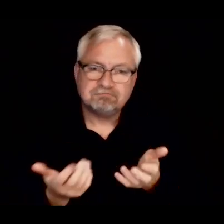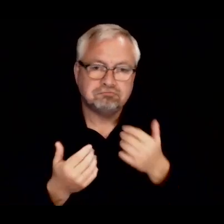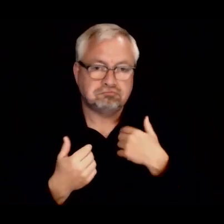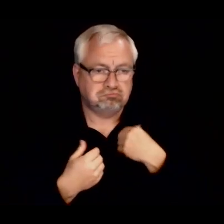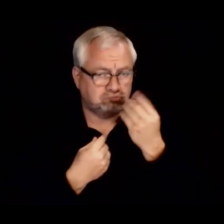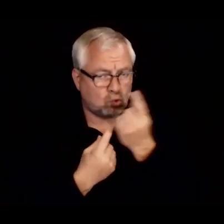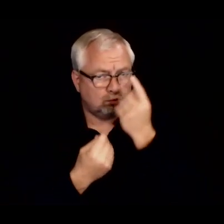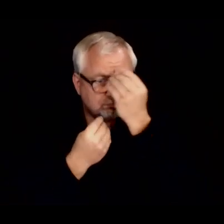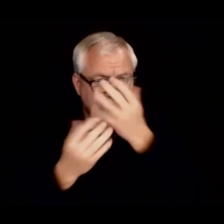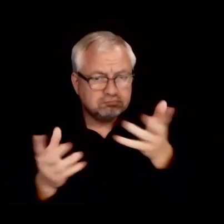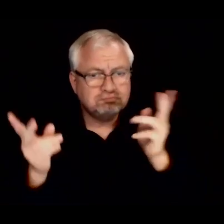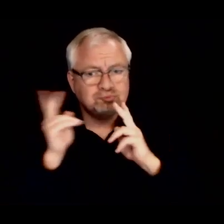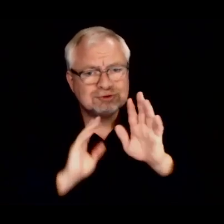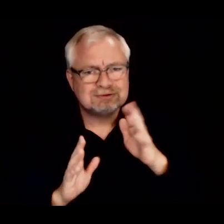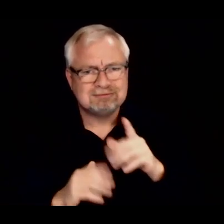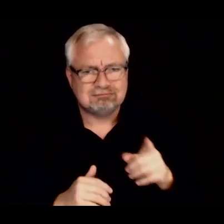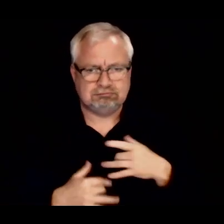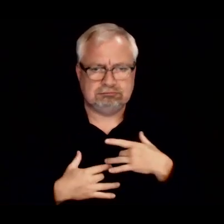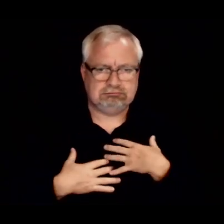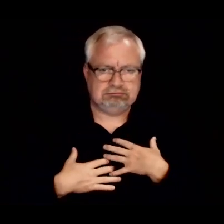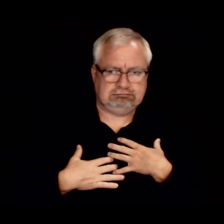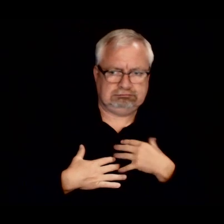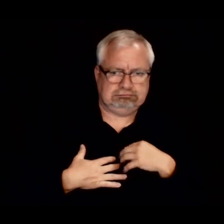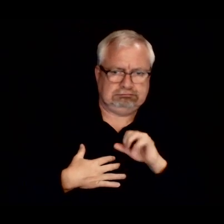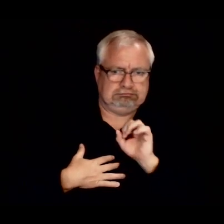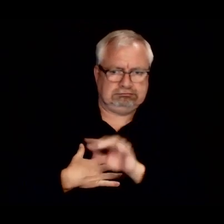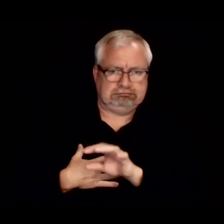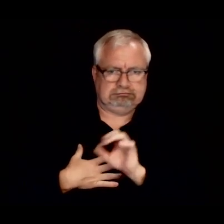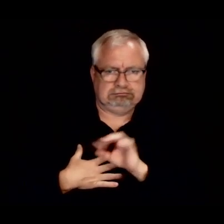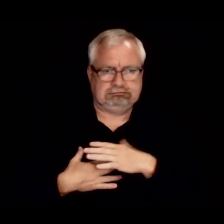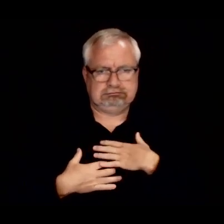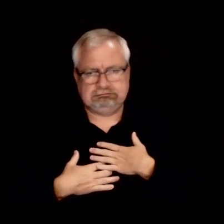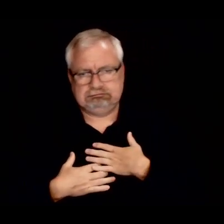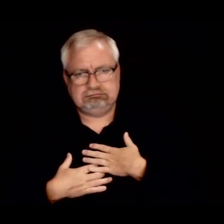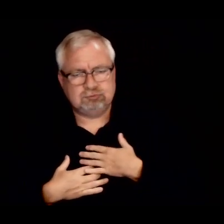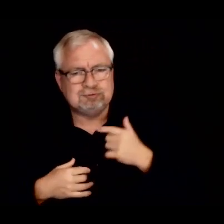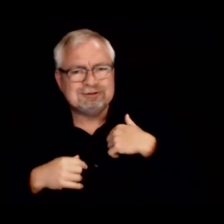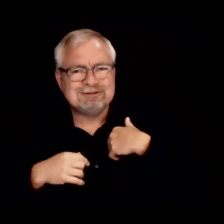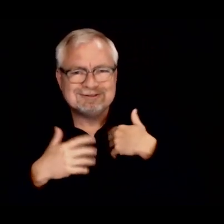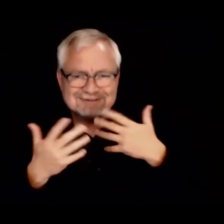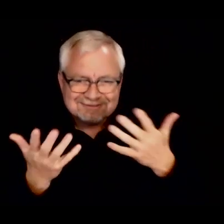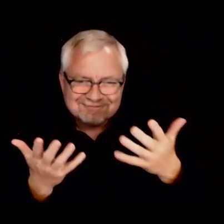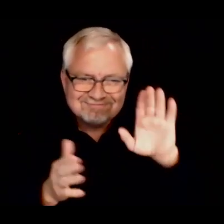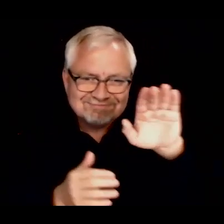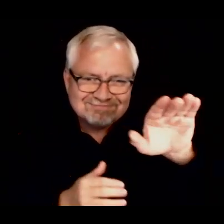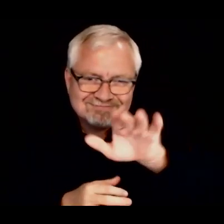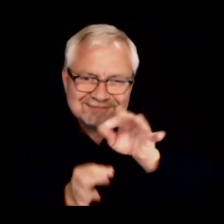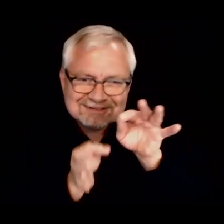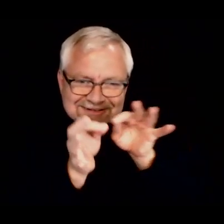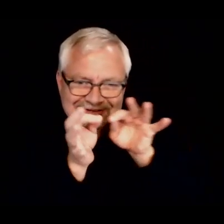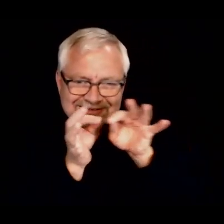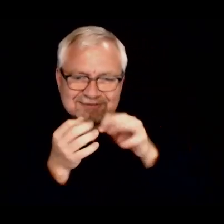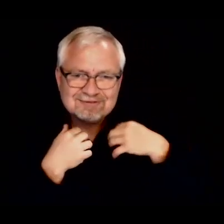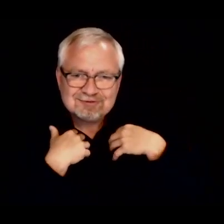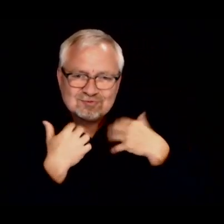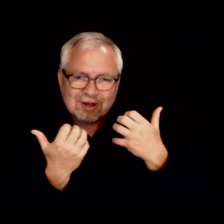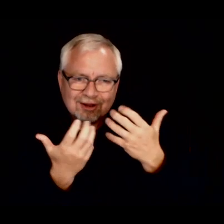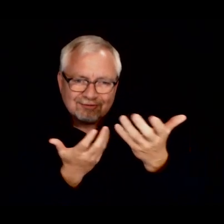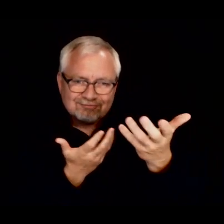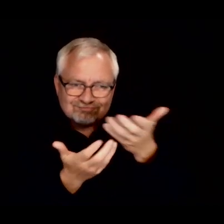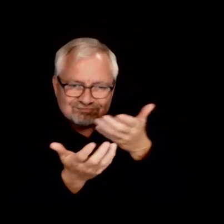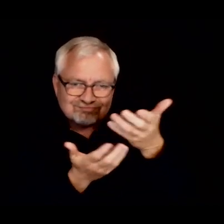about giving names, if we would still want the opportunity to talk to them so that we could provide them with information.